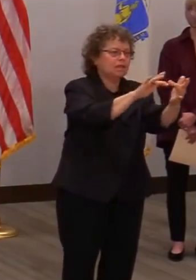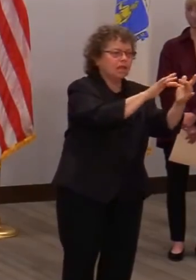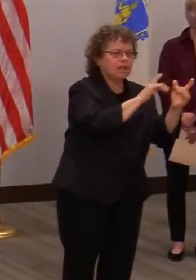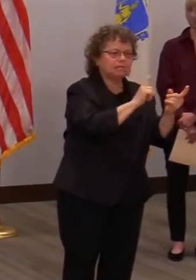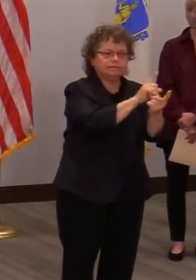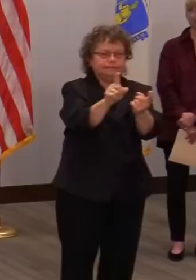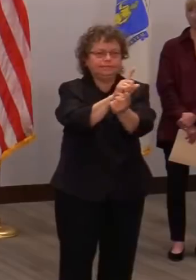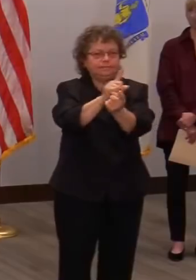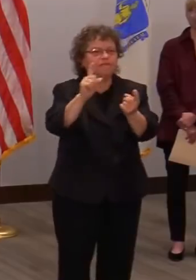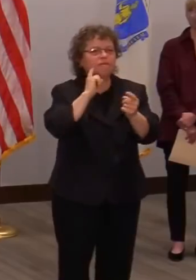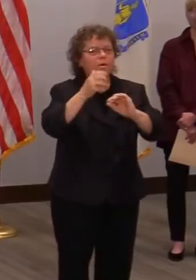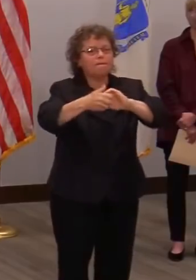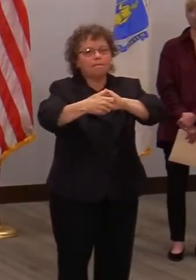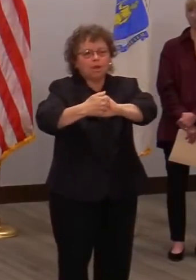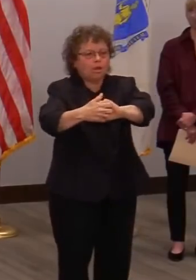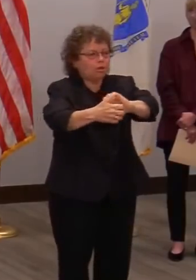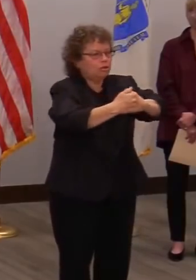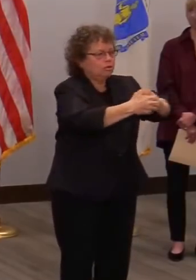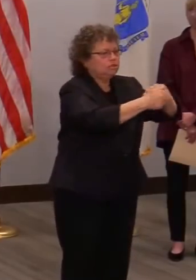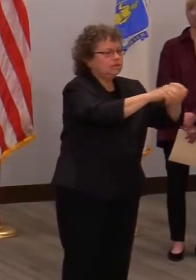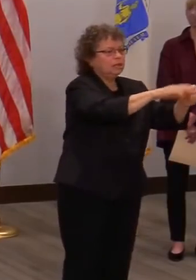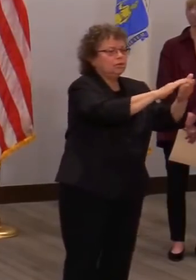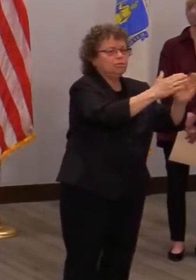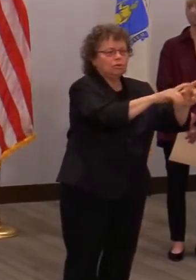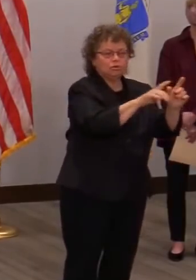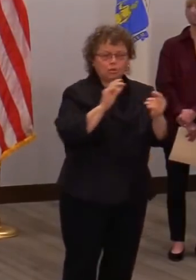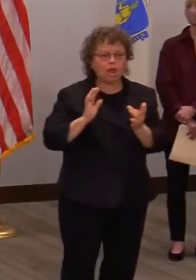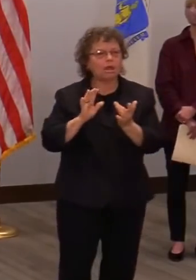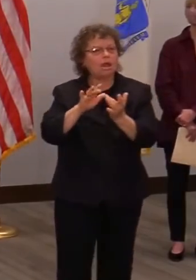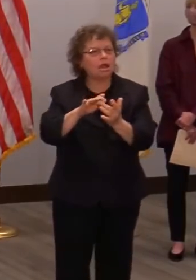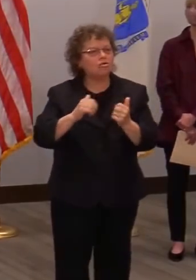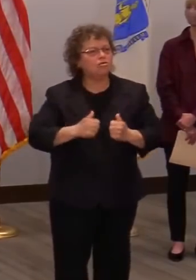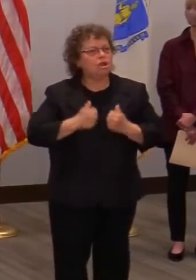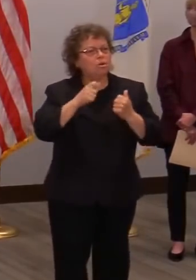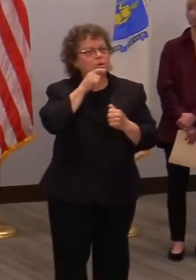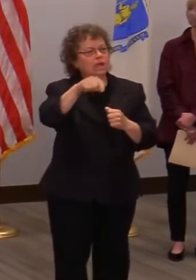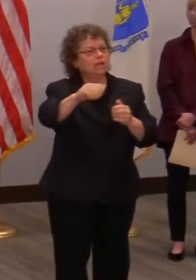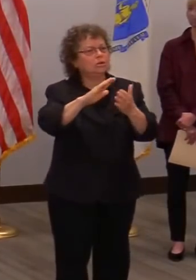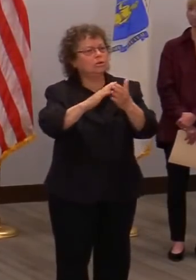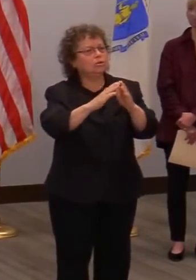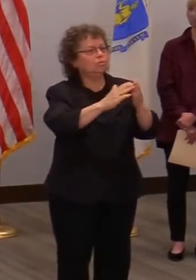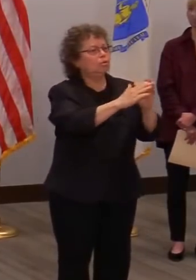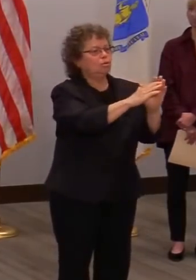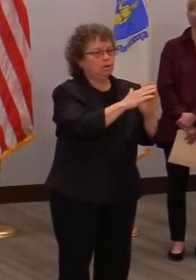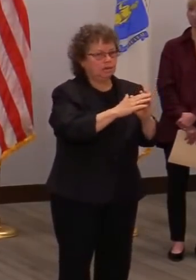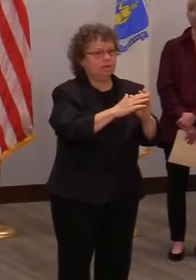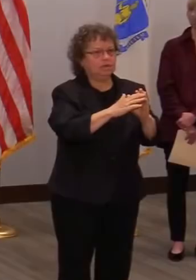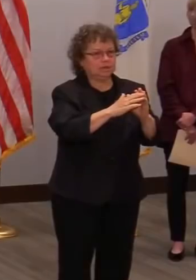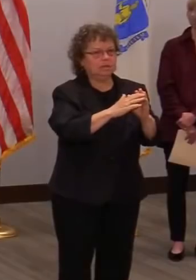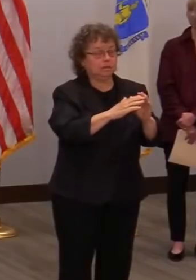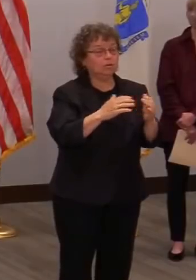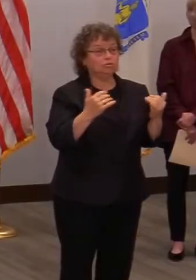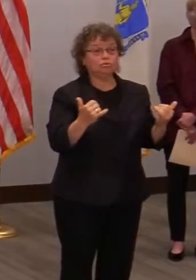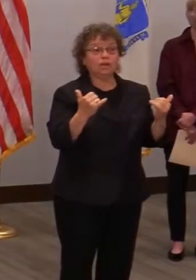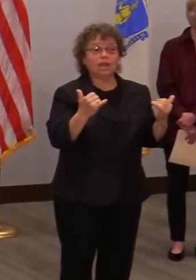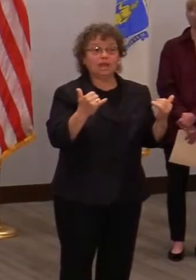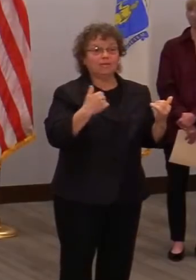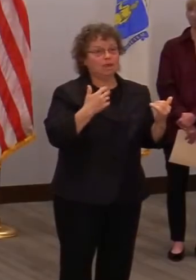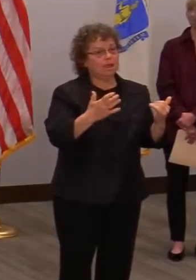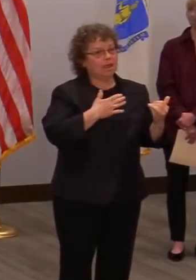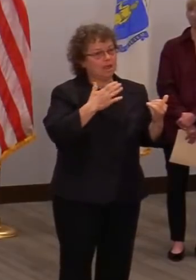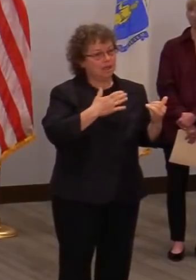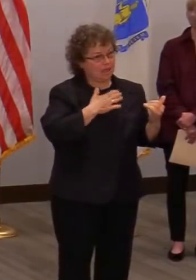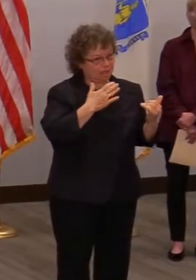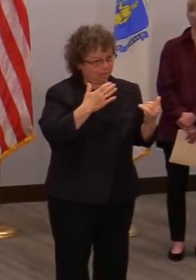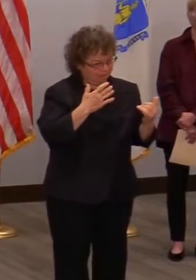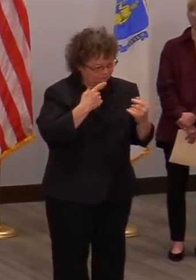partners and community-based organizations to reach residents in these communities, and today, to boost this effort, we're pleased to announce